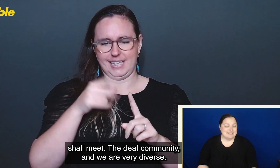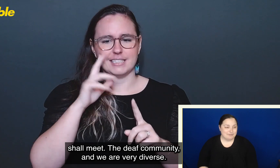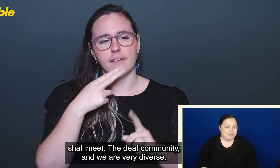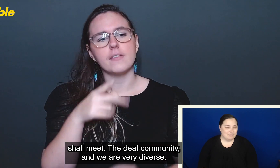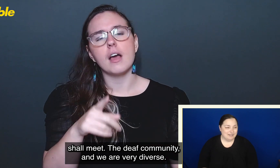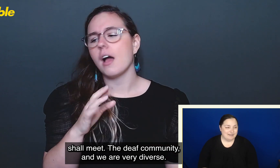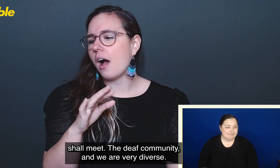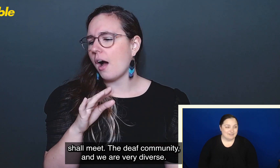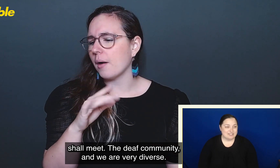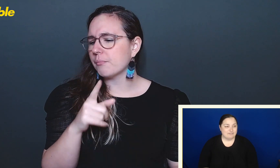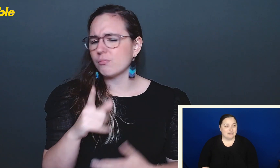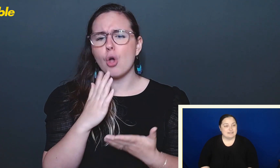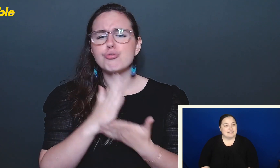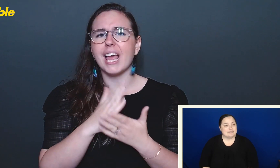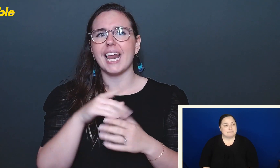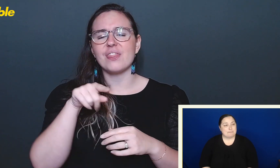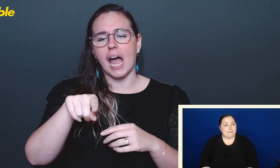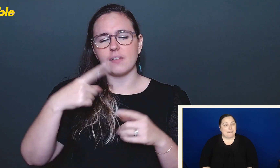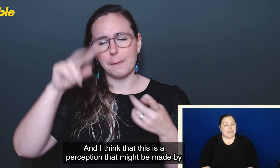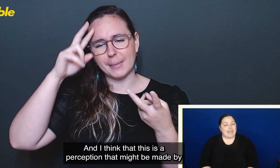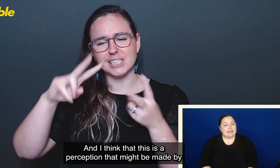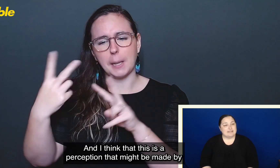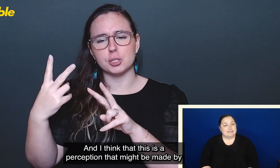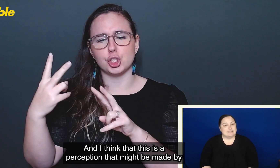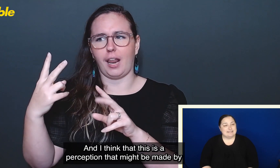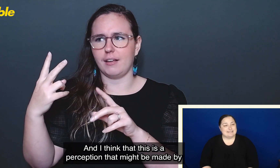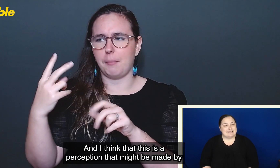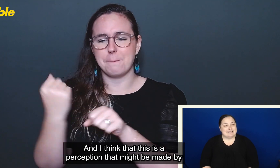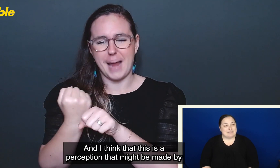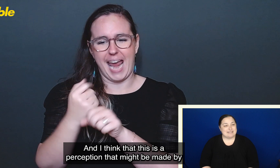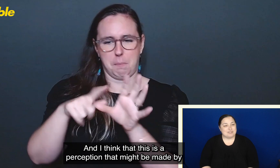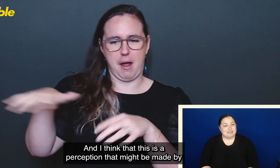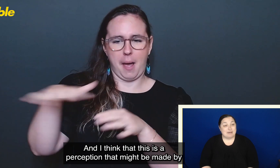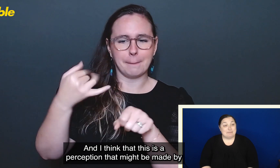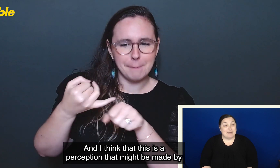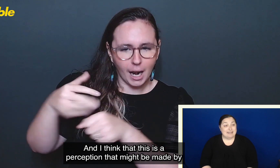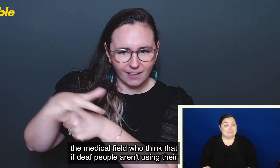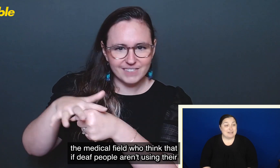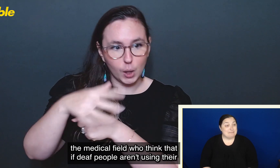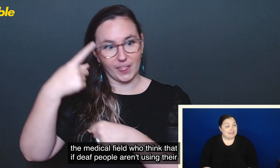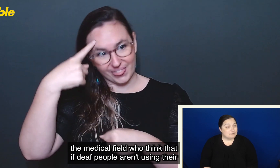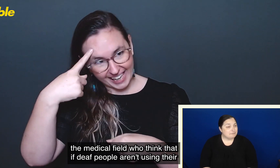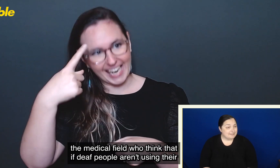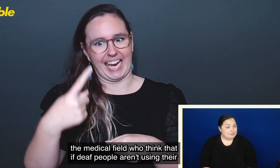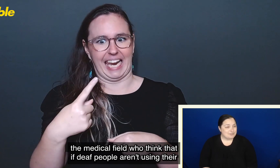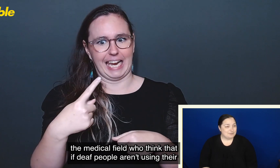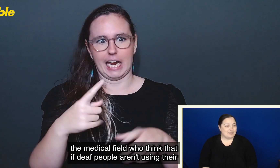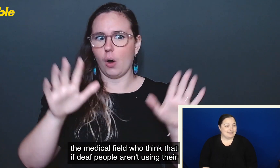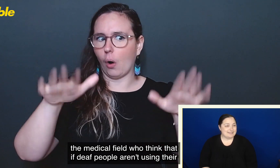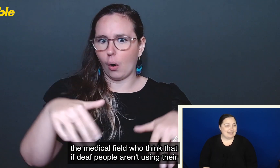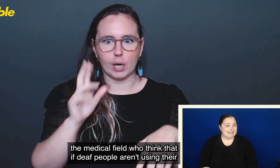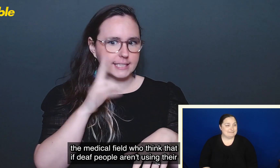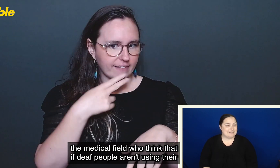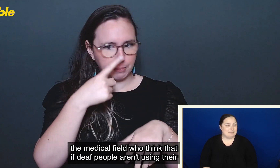community and we are very diverse. And I think that this is a perception that might be made by the medical field, who